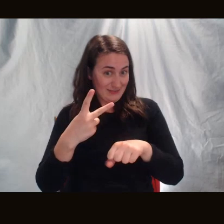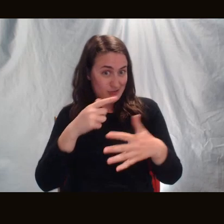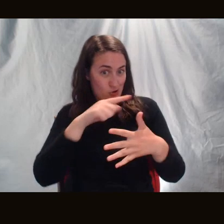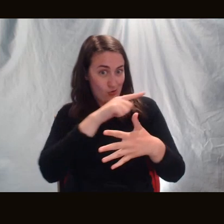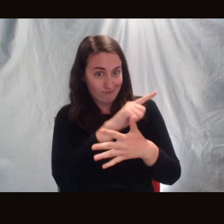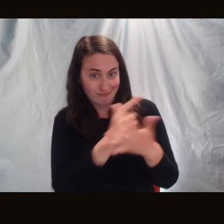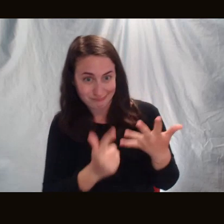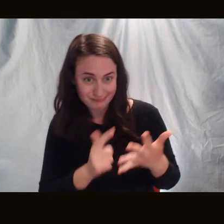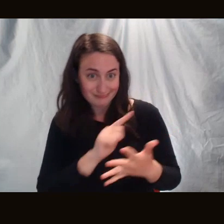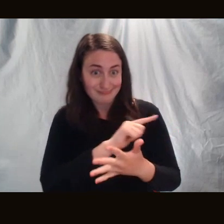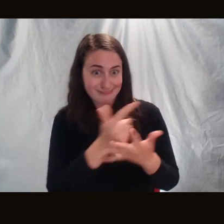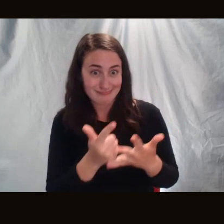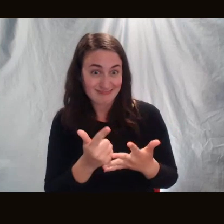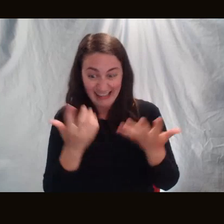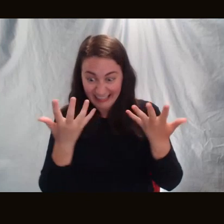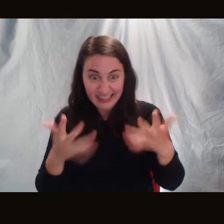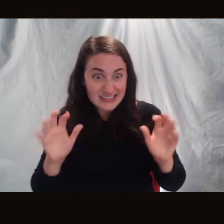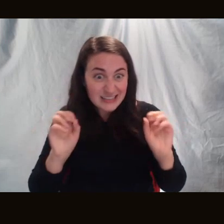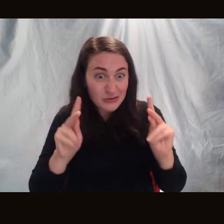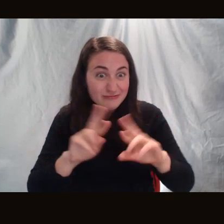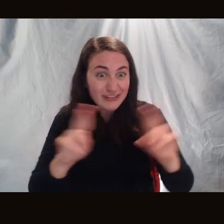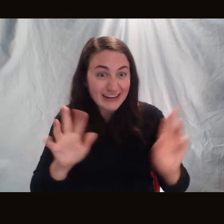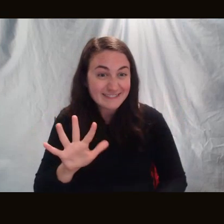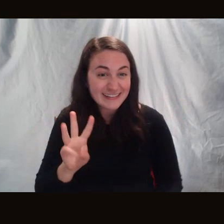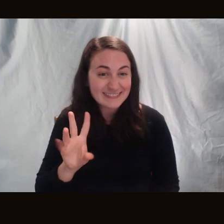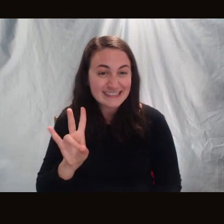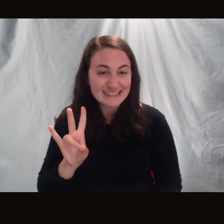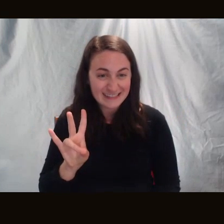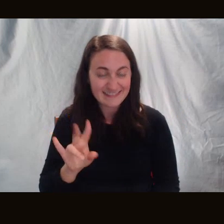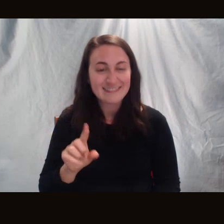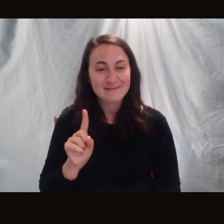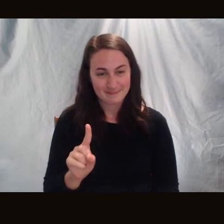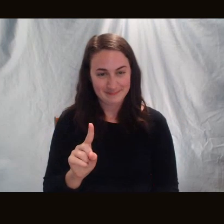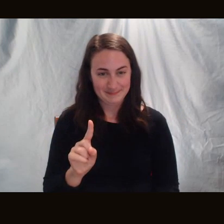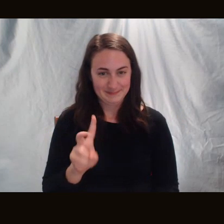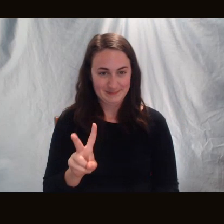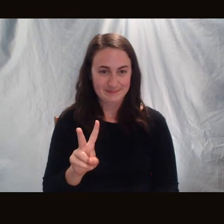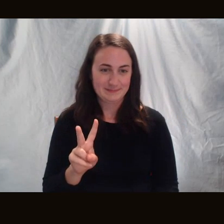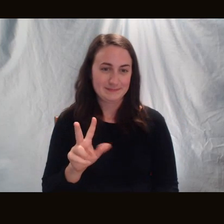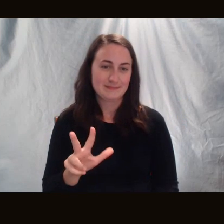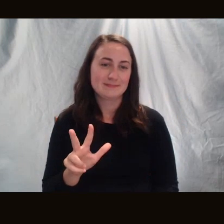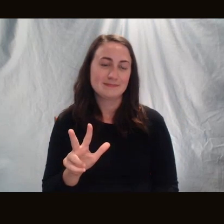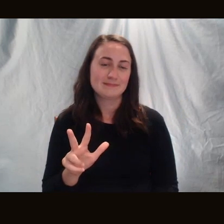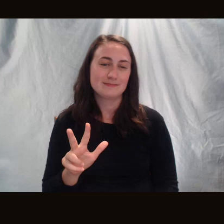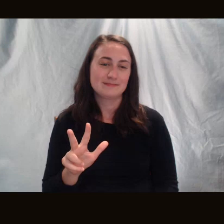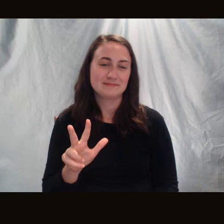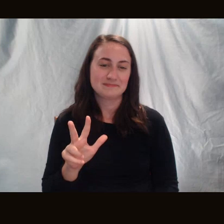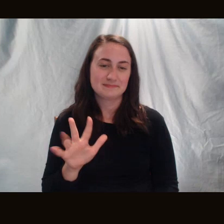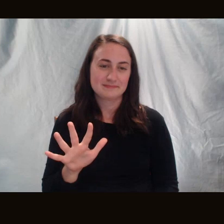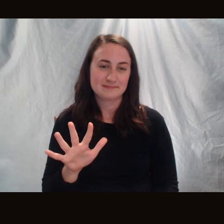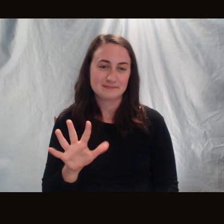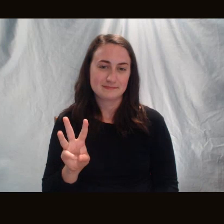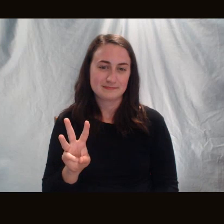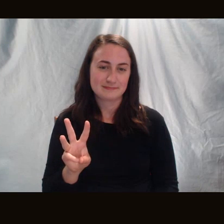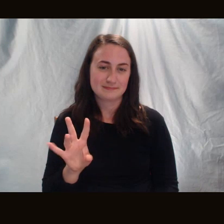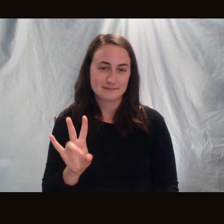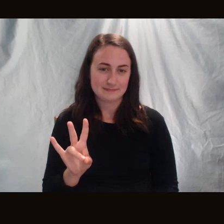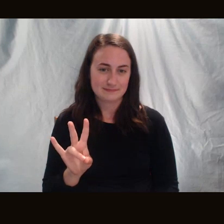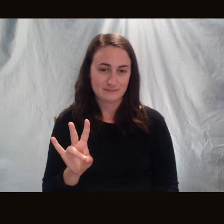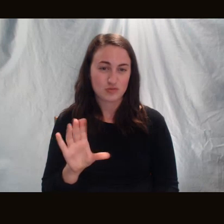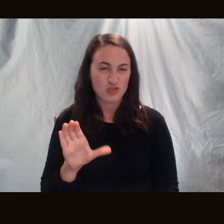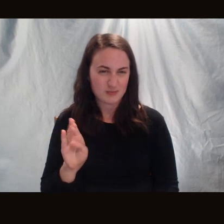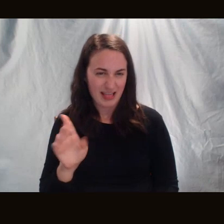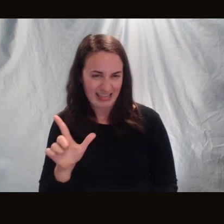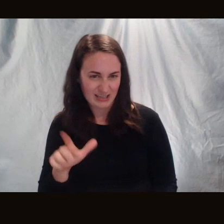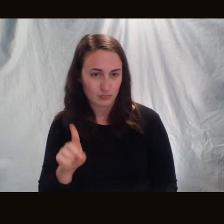and that's it. Okay, 5, 6, 7, basic. 1, 2, 3. 5, 6,